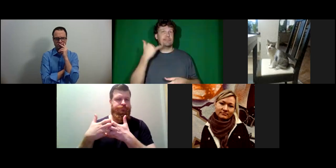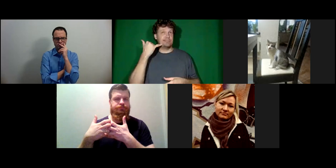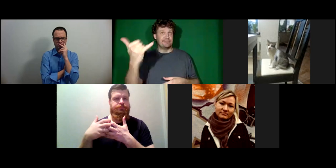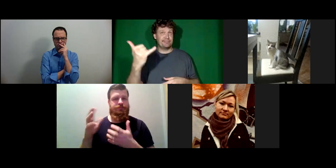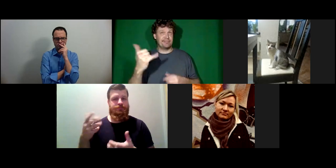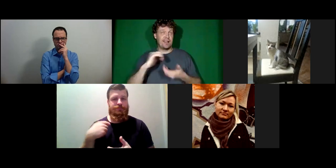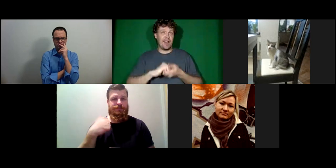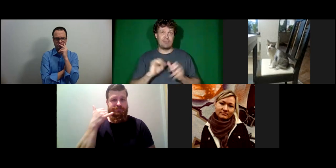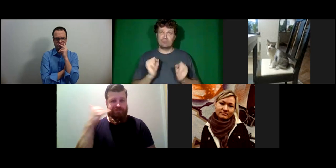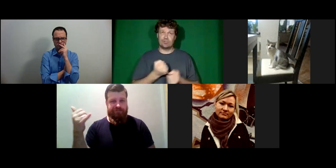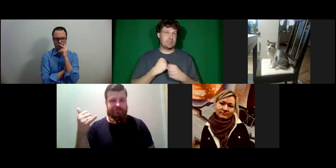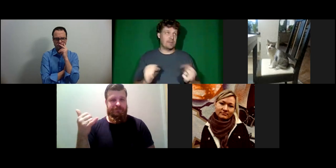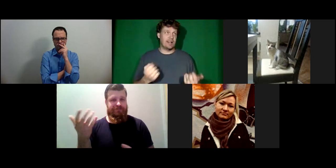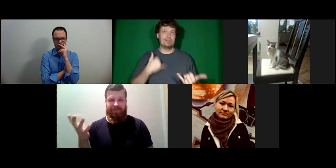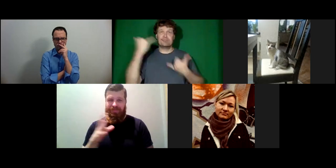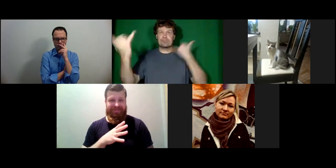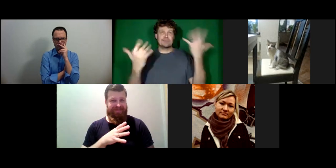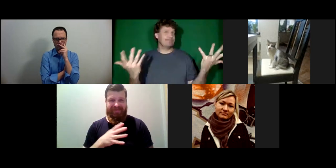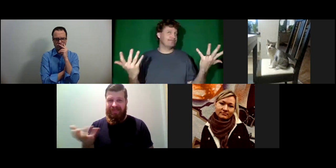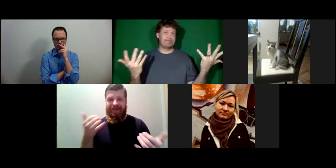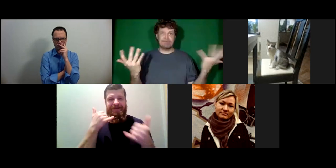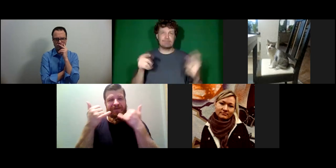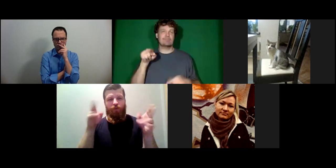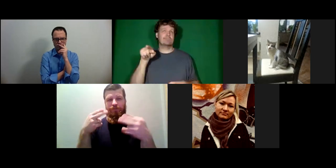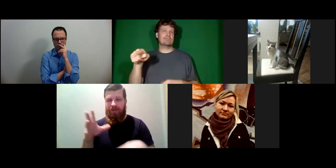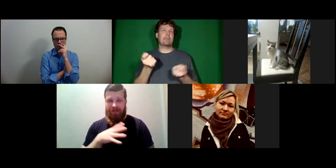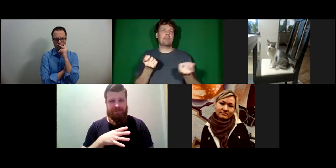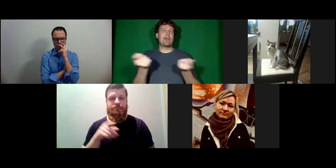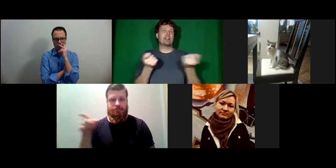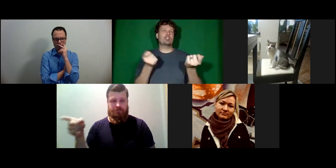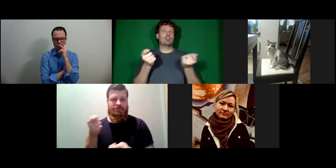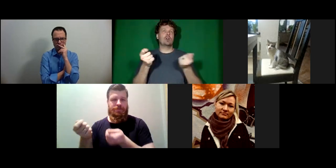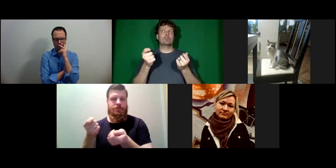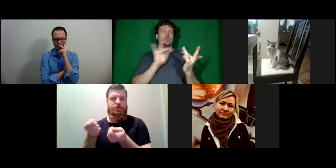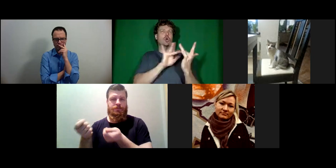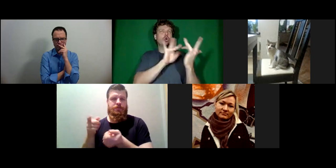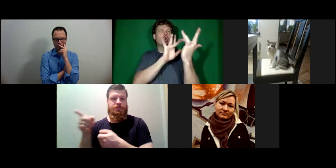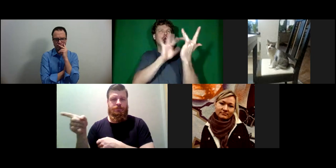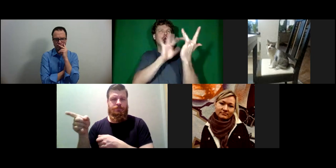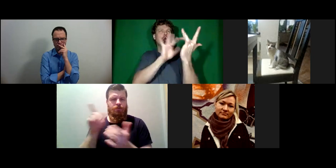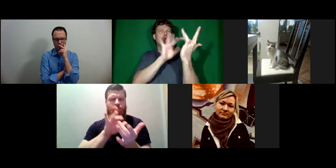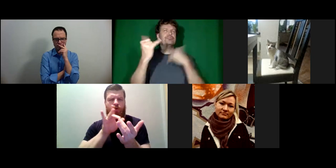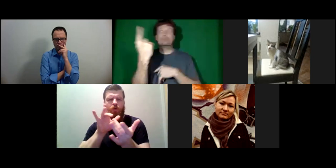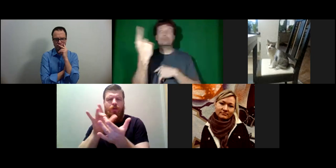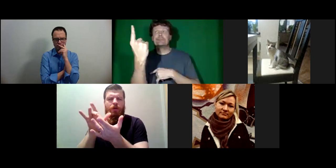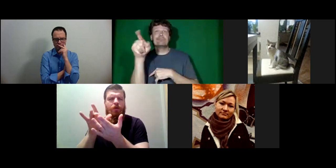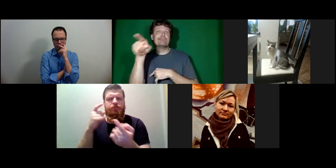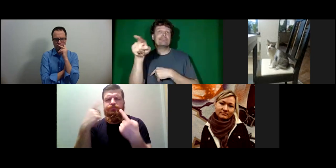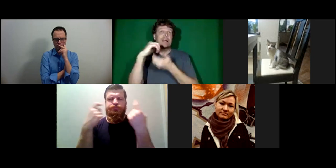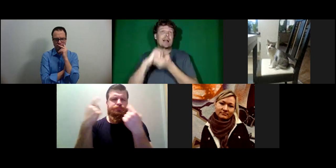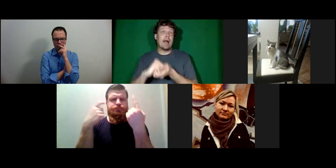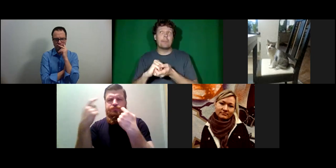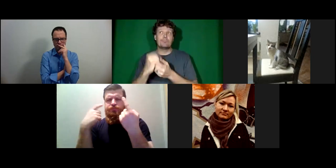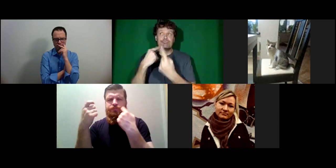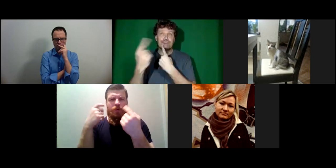international experience. So thanks to that manager. So I first he called different clubs, different teams. And luckily this manager